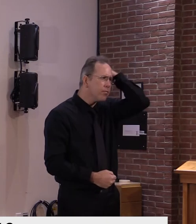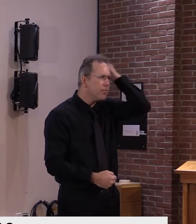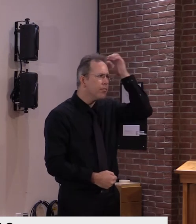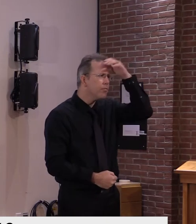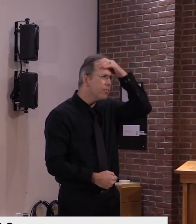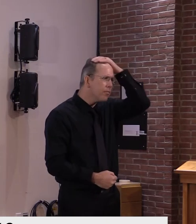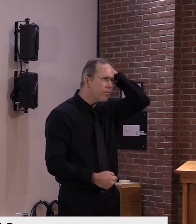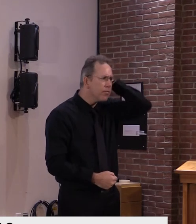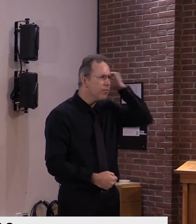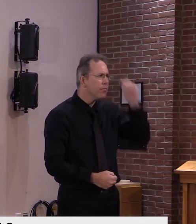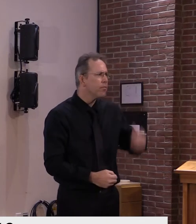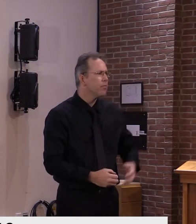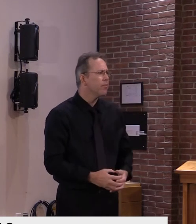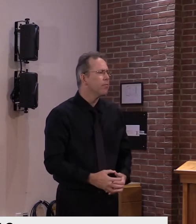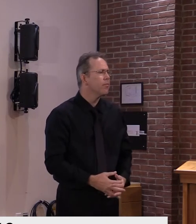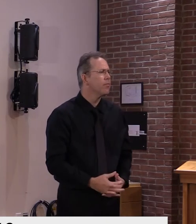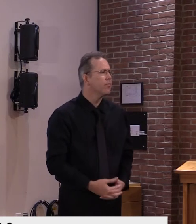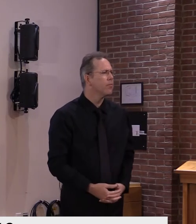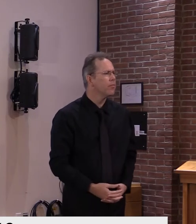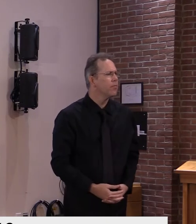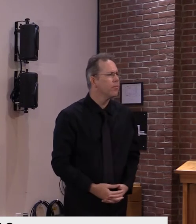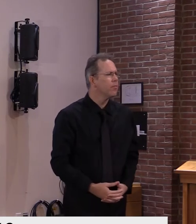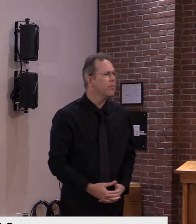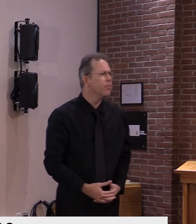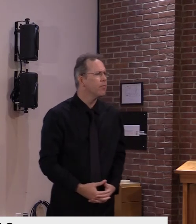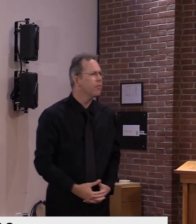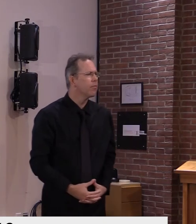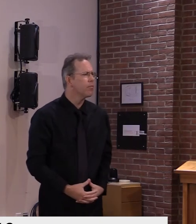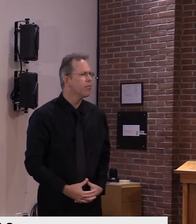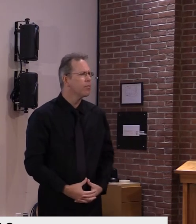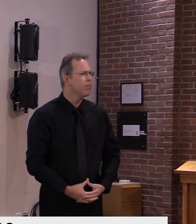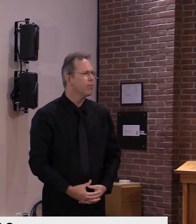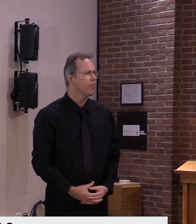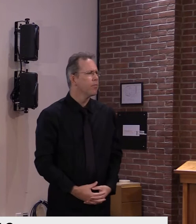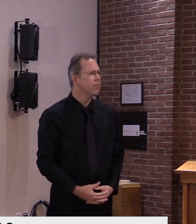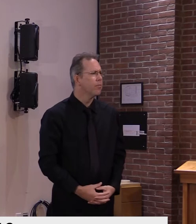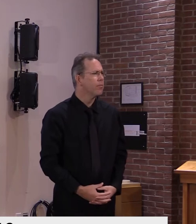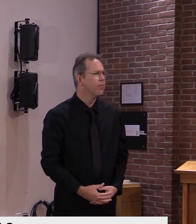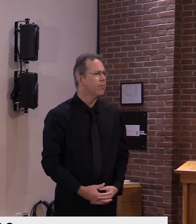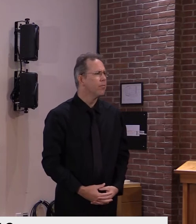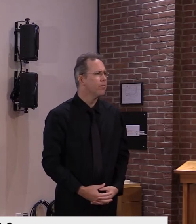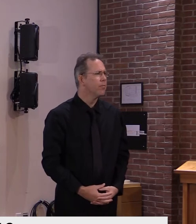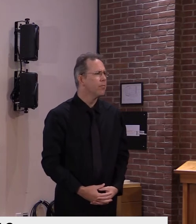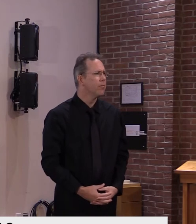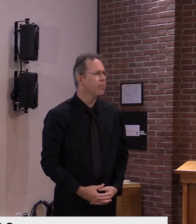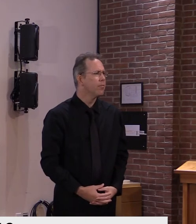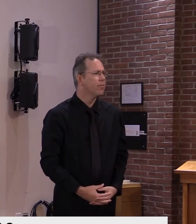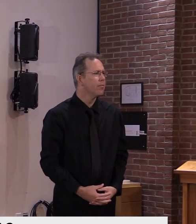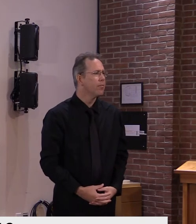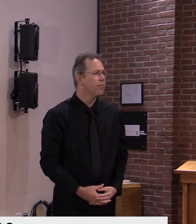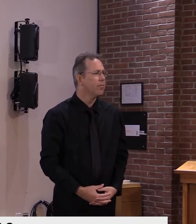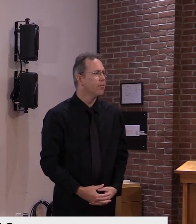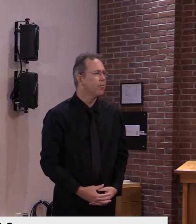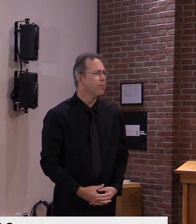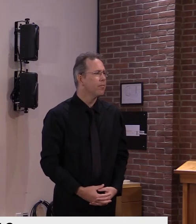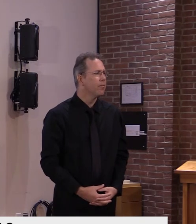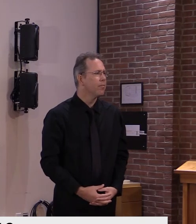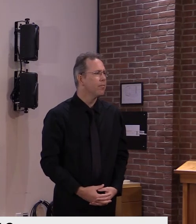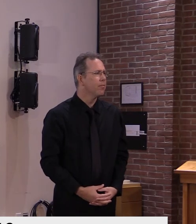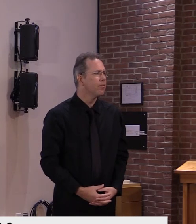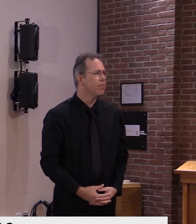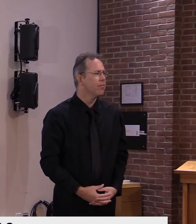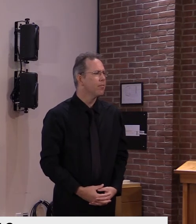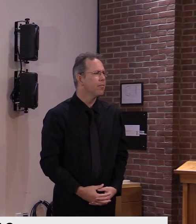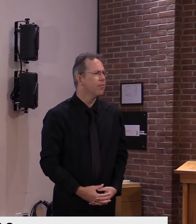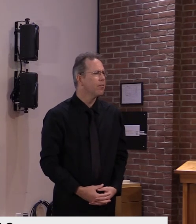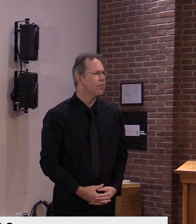Trump rightfully won the election. To what degree have his actions and comments undermined the integrity